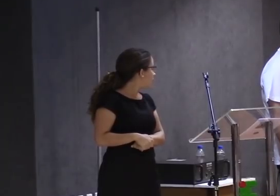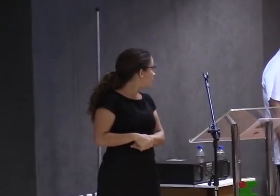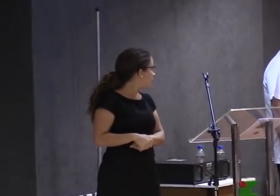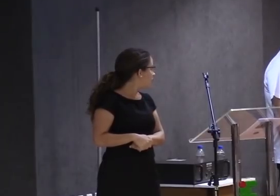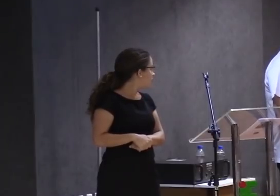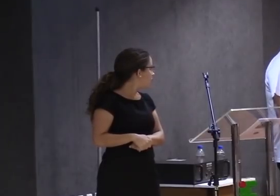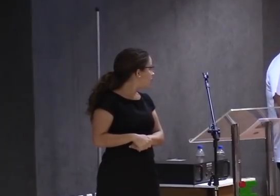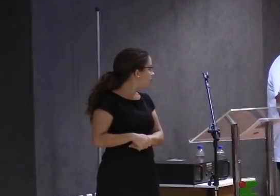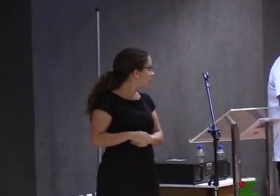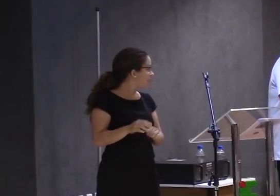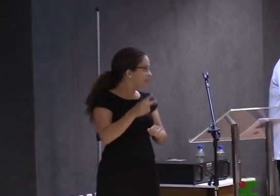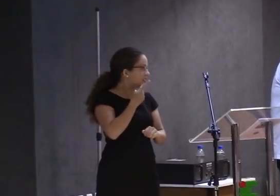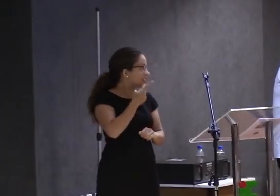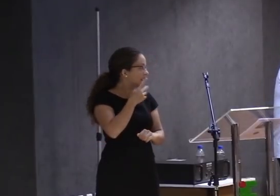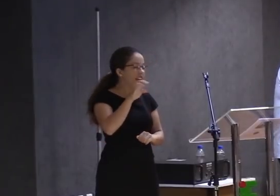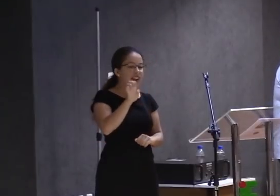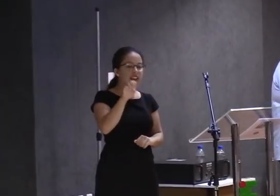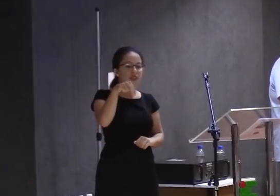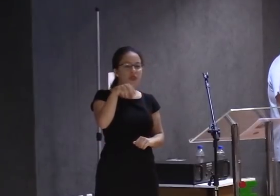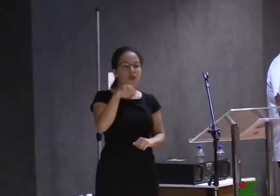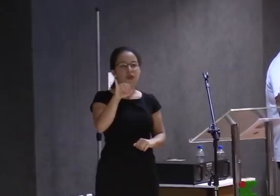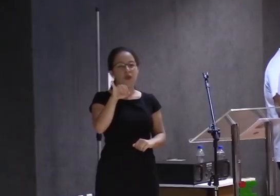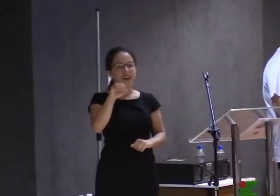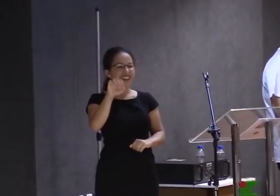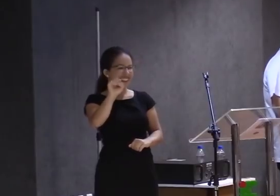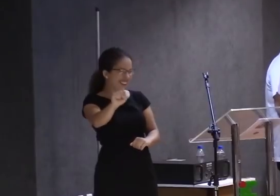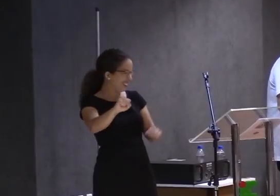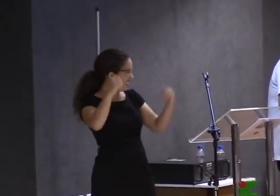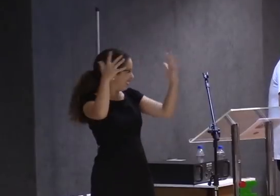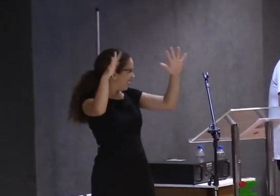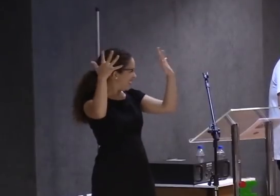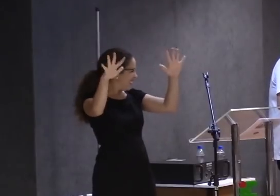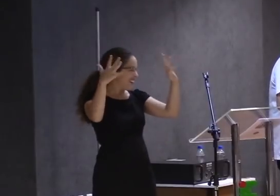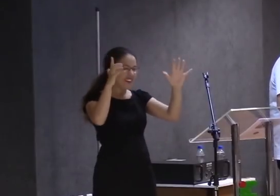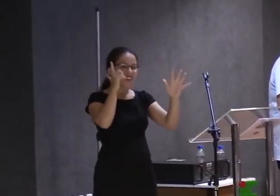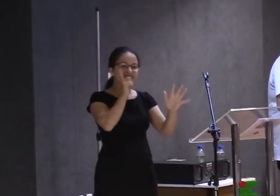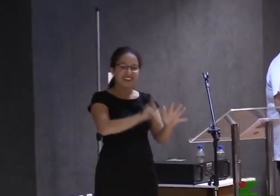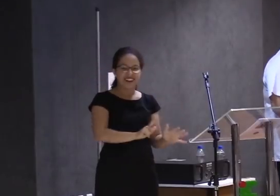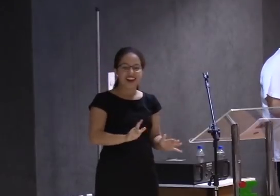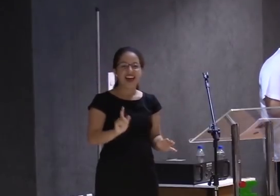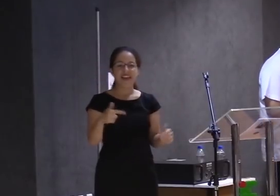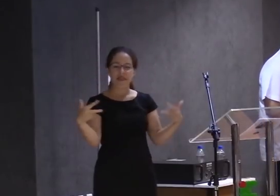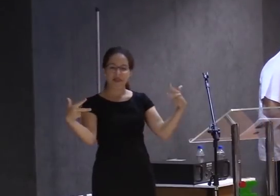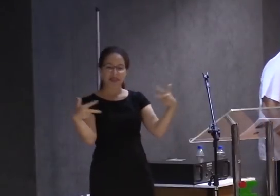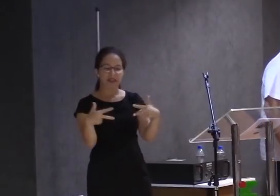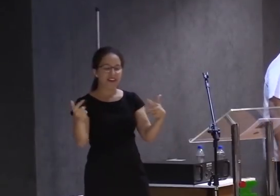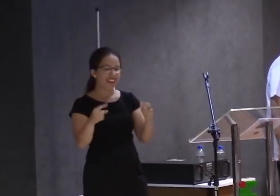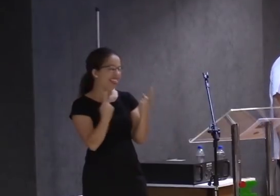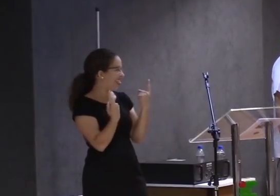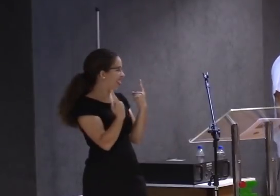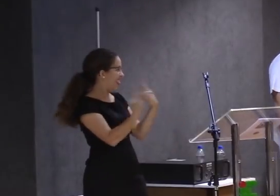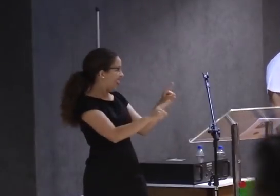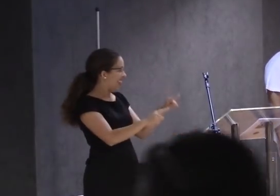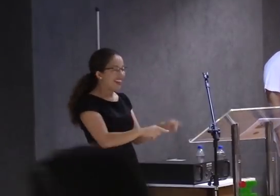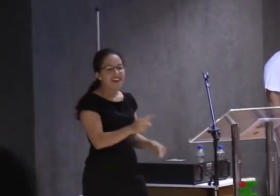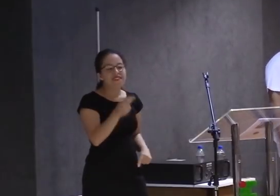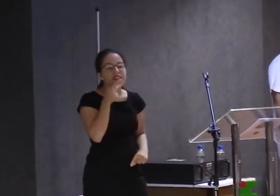Inois in the lead. That's just a slang. They probably are doing a group. Okay.